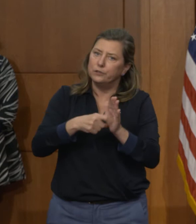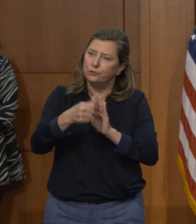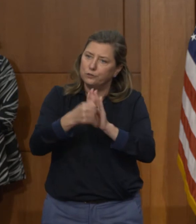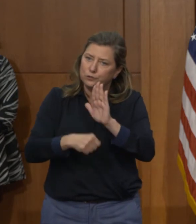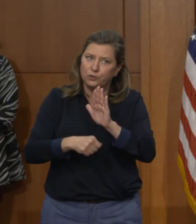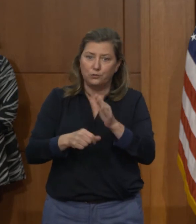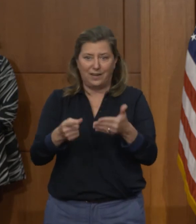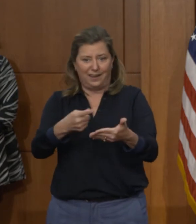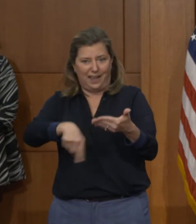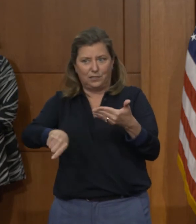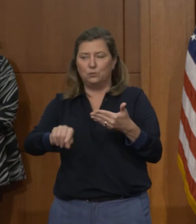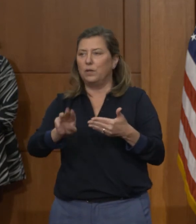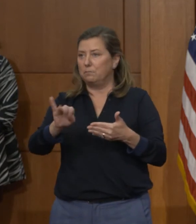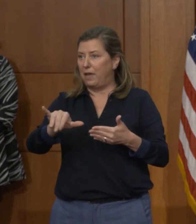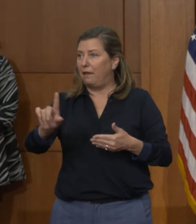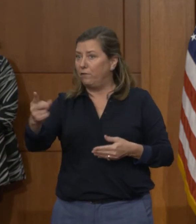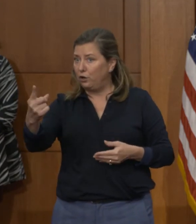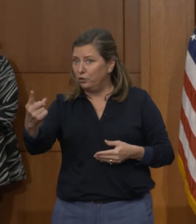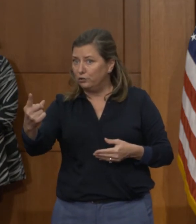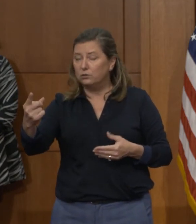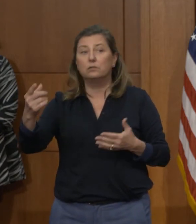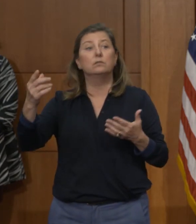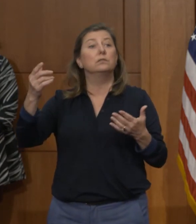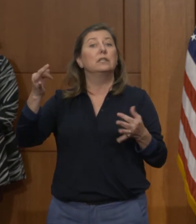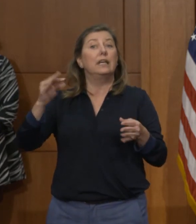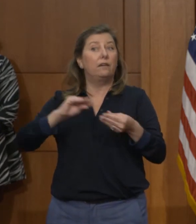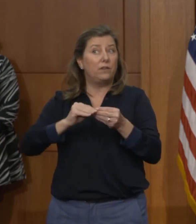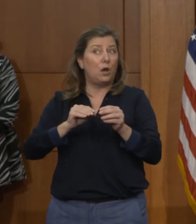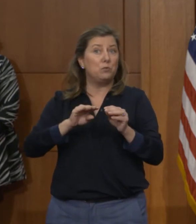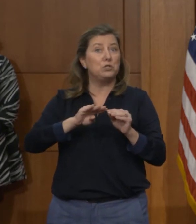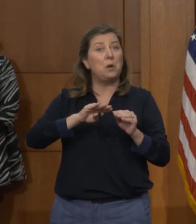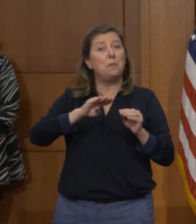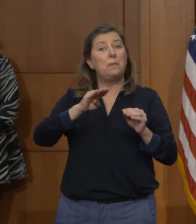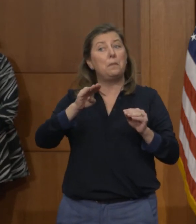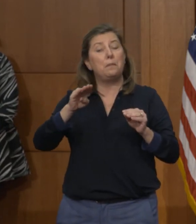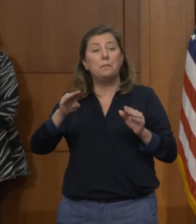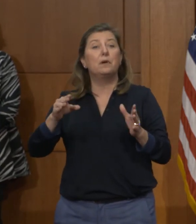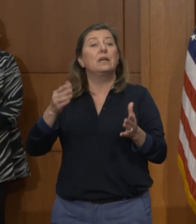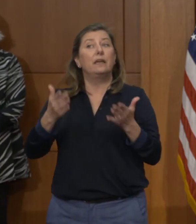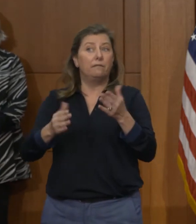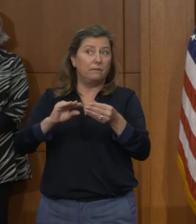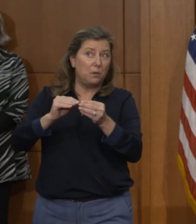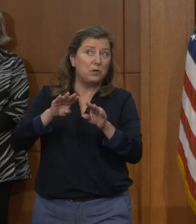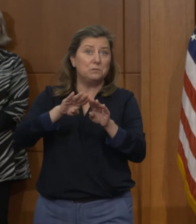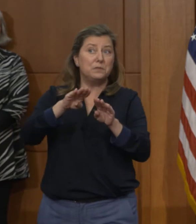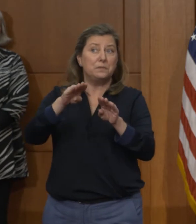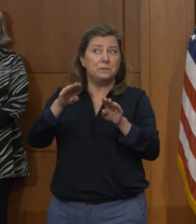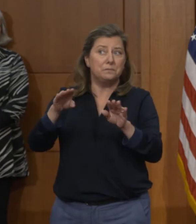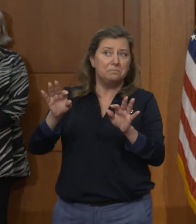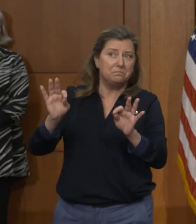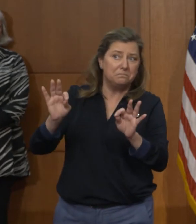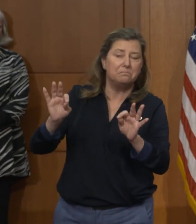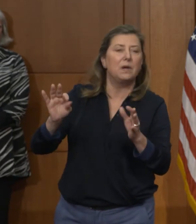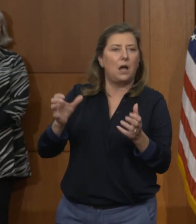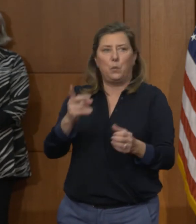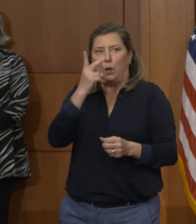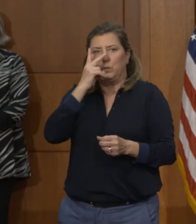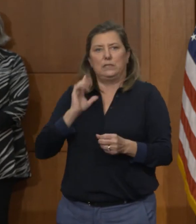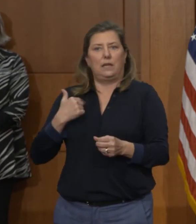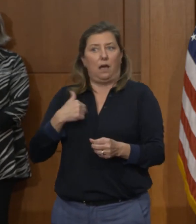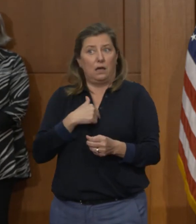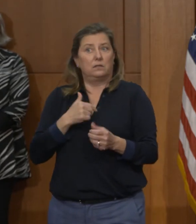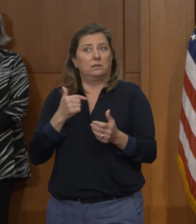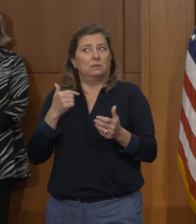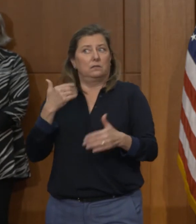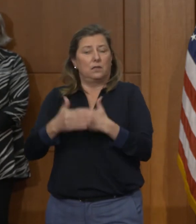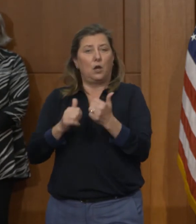the 1st. If our numbers will continue, if we can get a little bit of help out there with our numbers, I would really like to see us be able to go